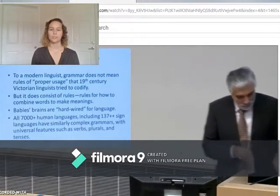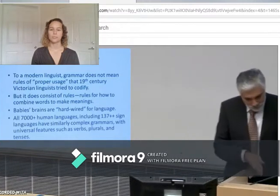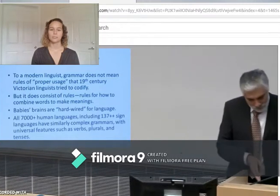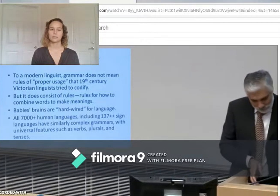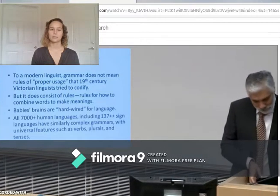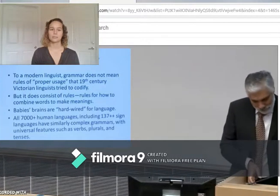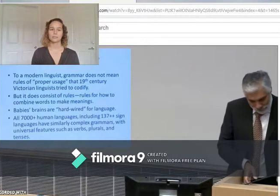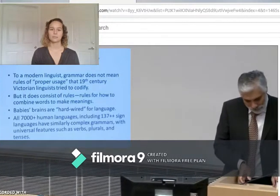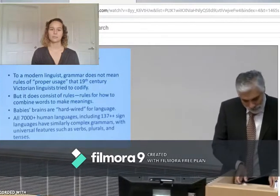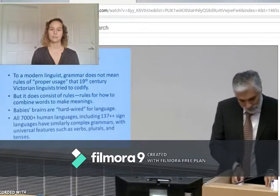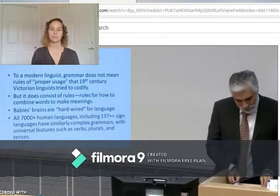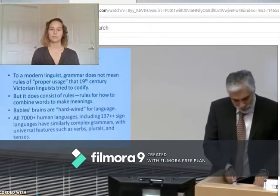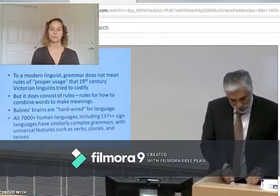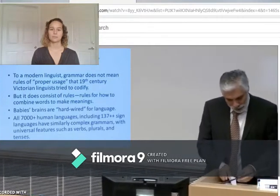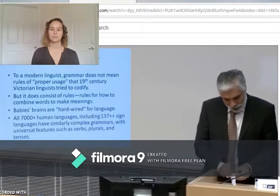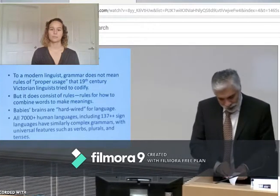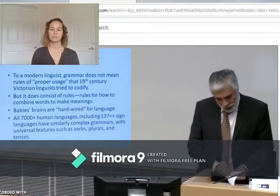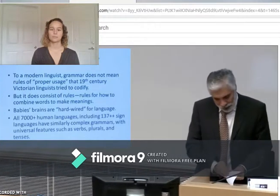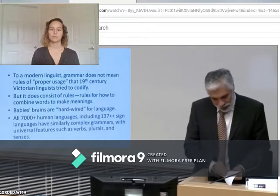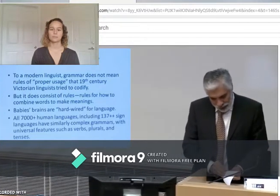Just a moment.